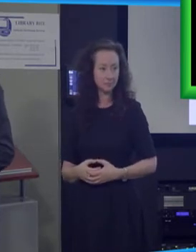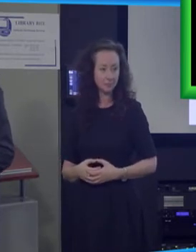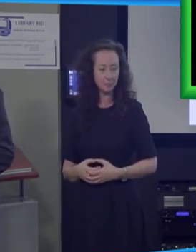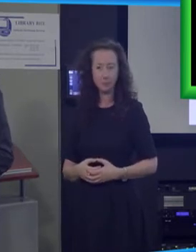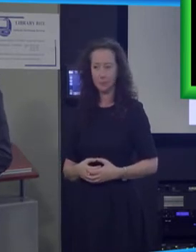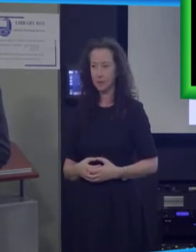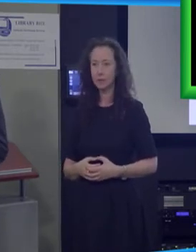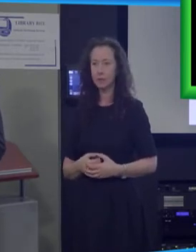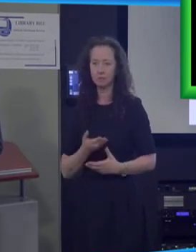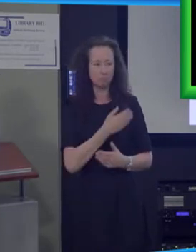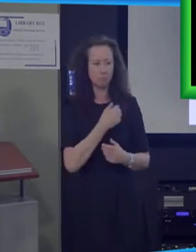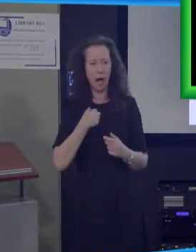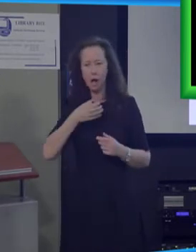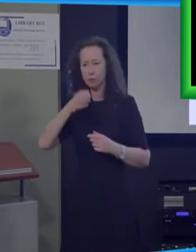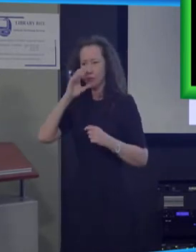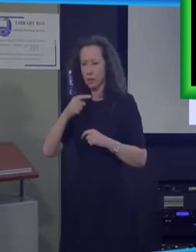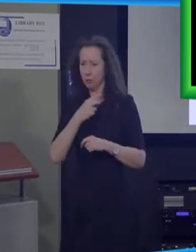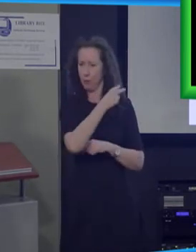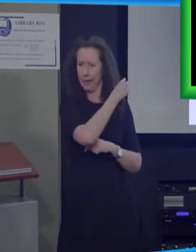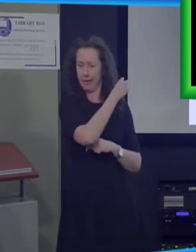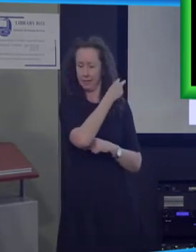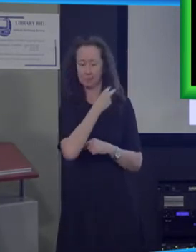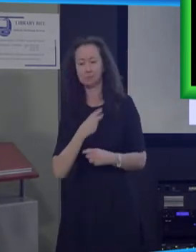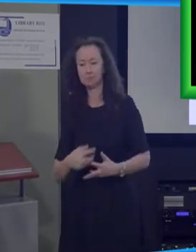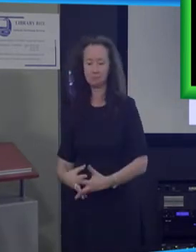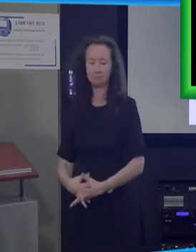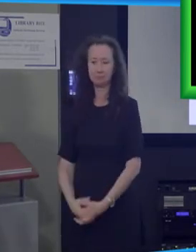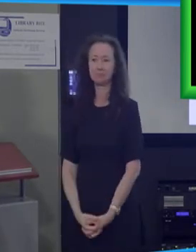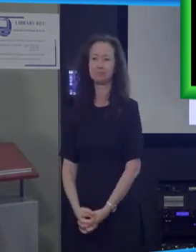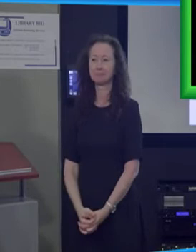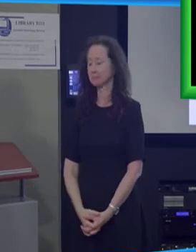I'll let you read this while I take a drink.